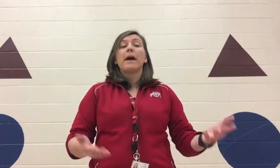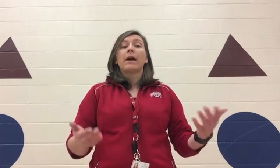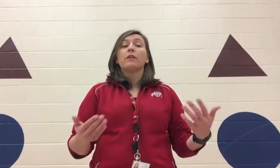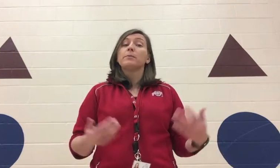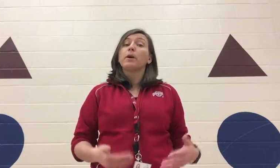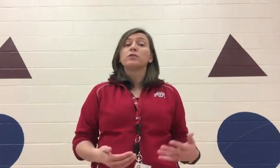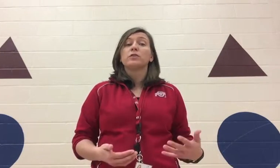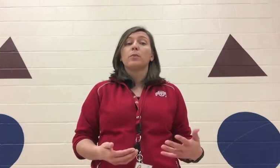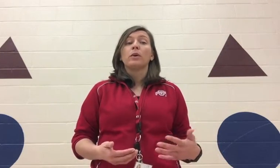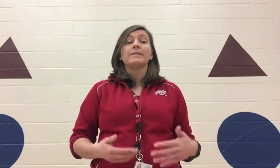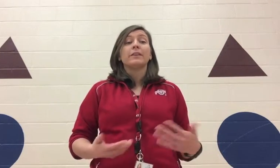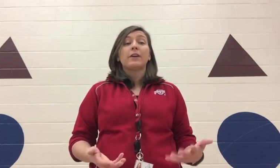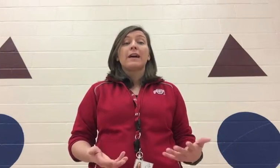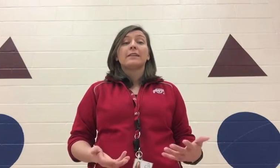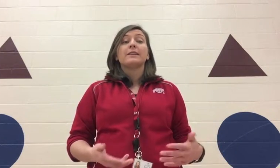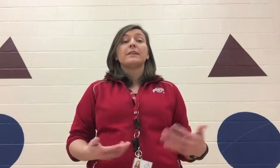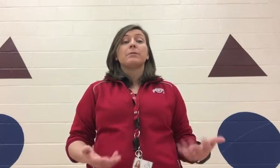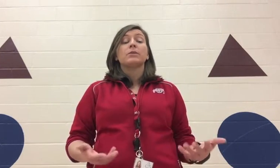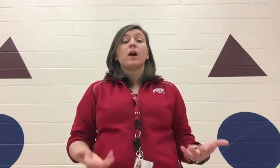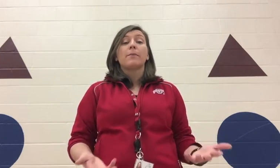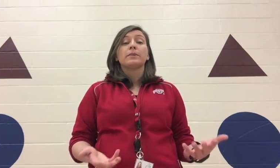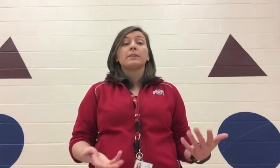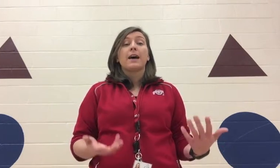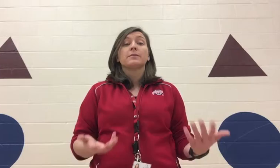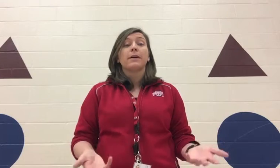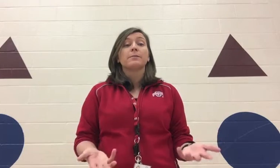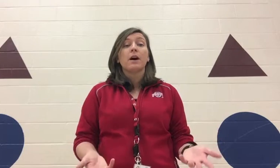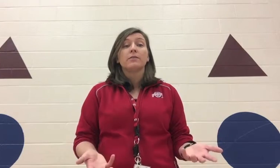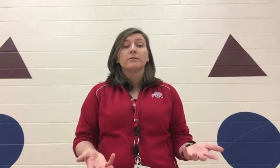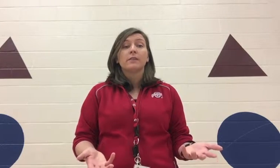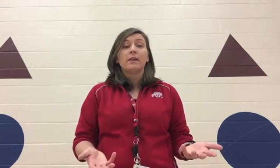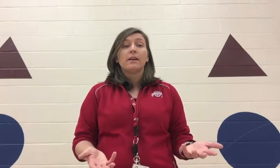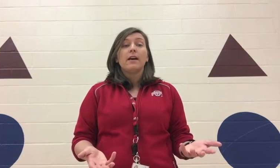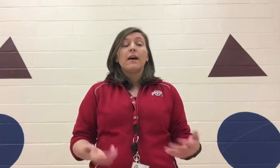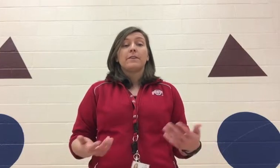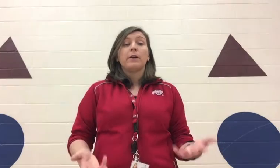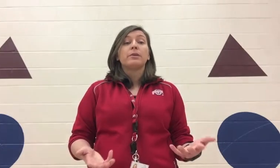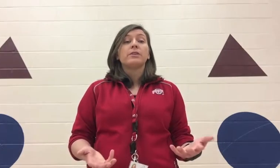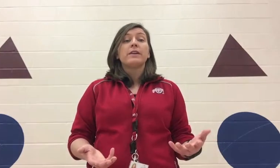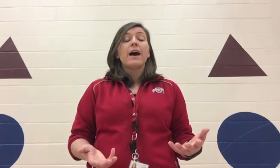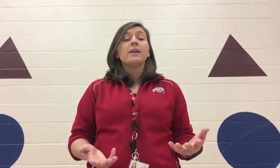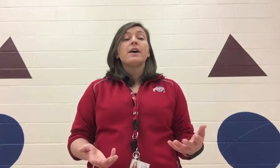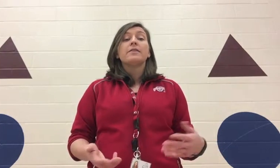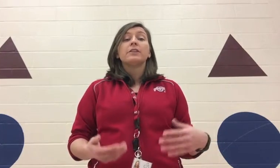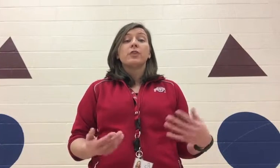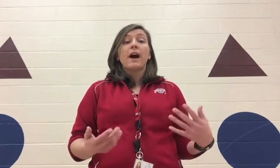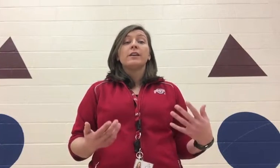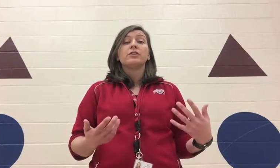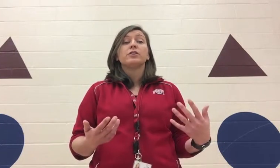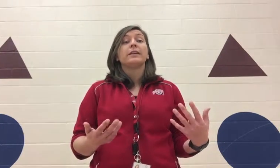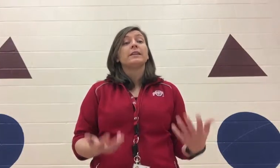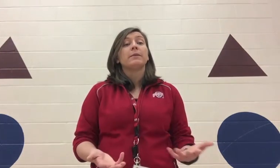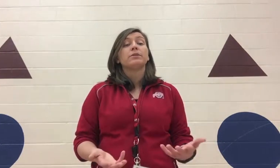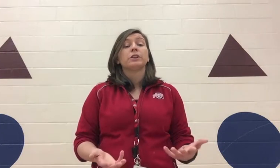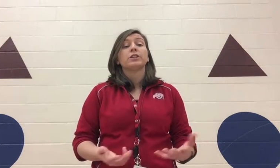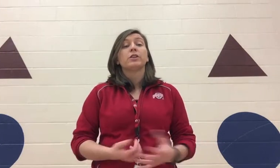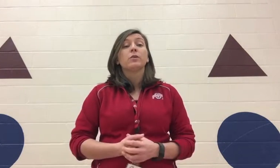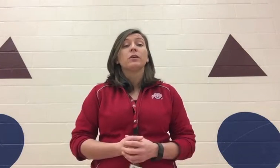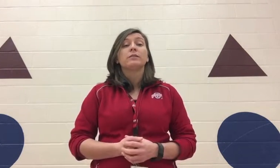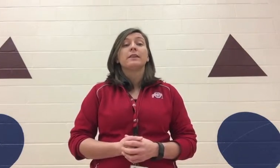off to partial support and see if your athlete is able to accomplish the task by themselves. If they're able to do that, then try just doing a demonstration in the words and see if